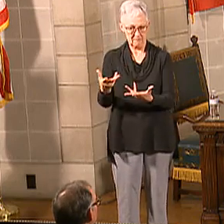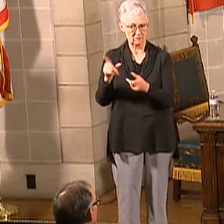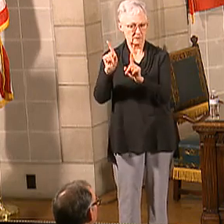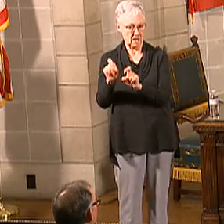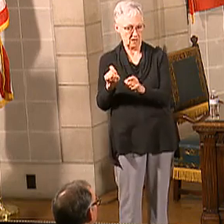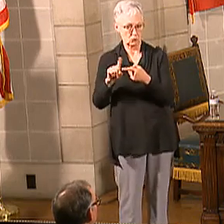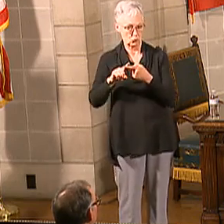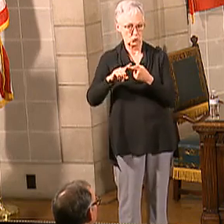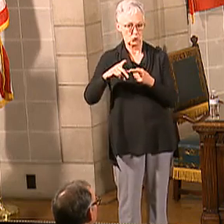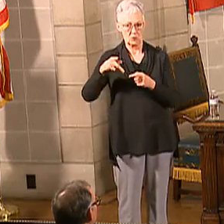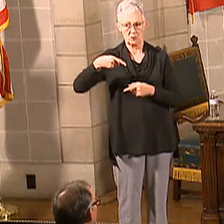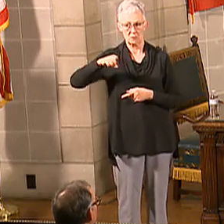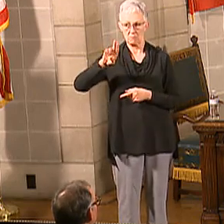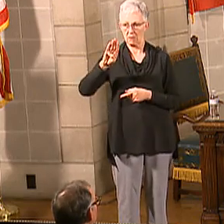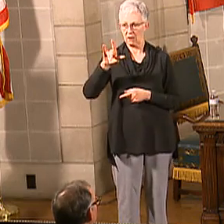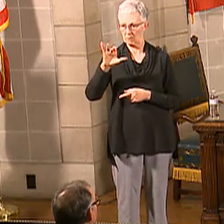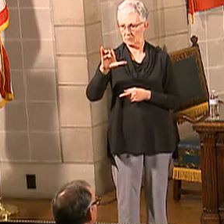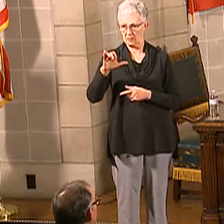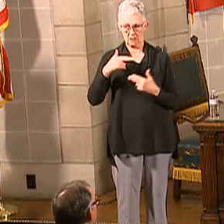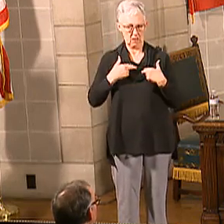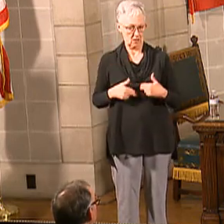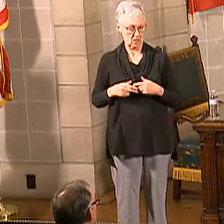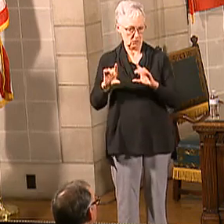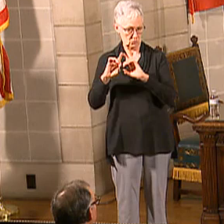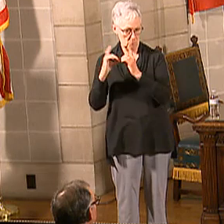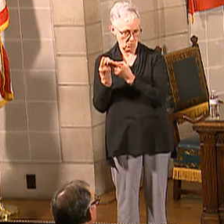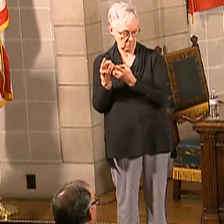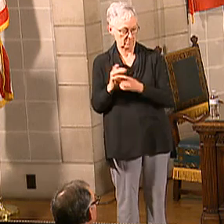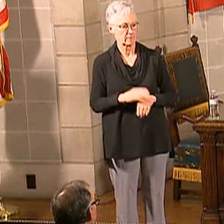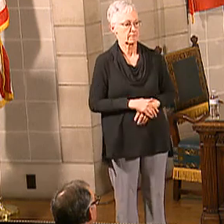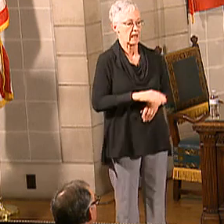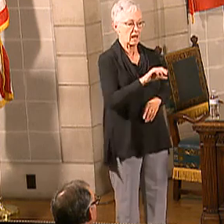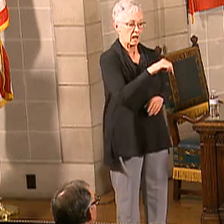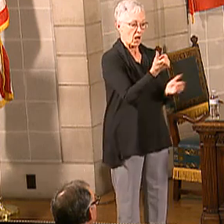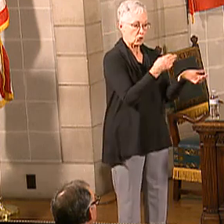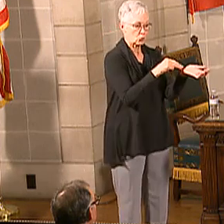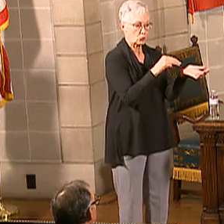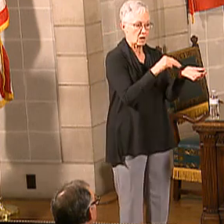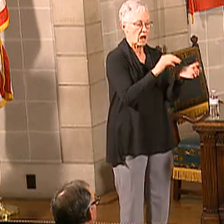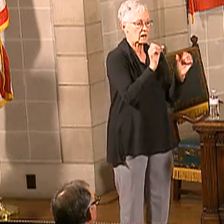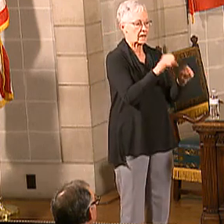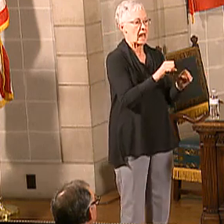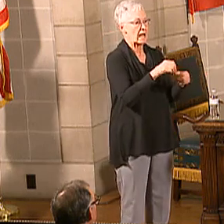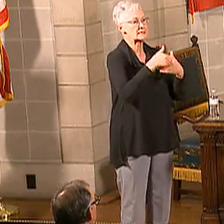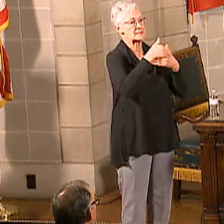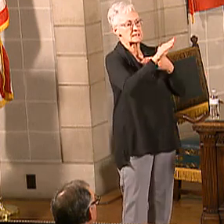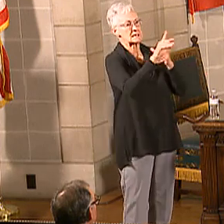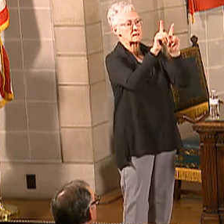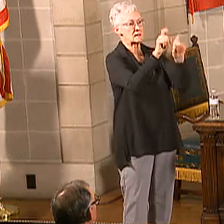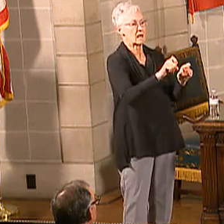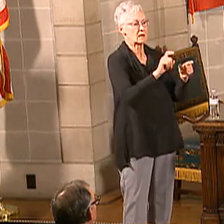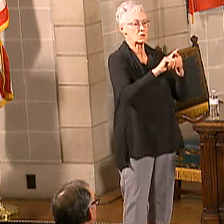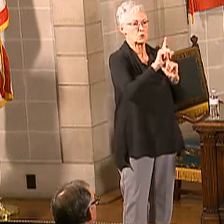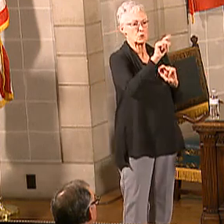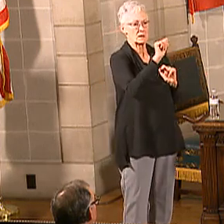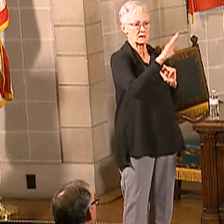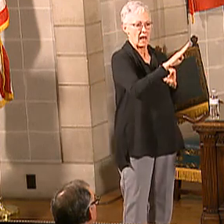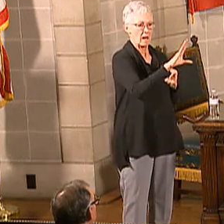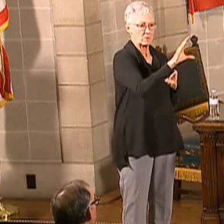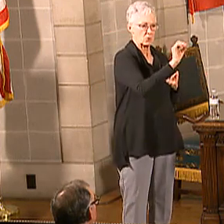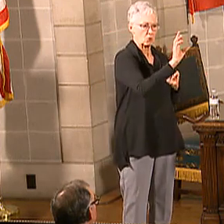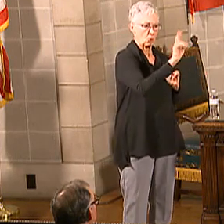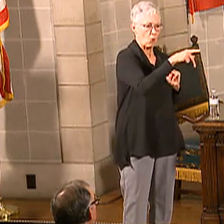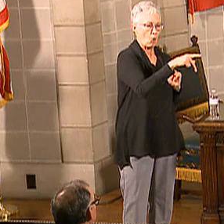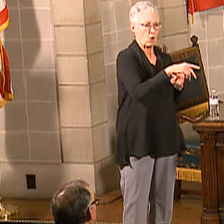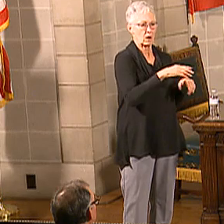providers can go out and go to commercial labs like LabCorp and Quest. Those tests generally take 4 to 7 days to turn